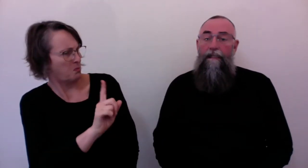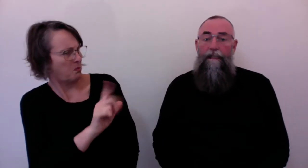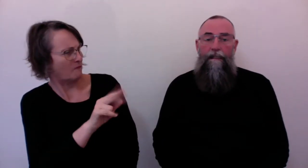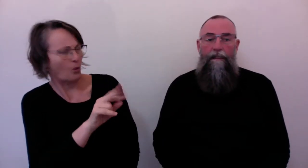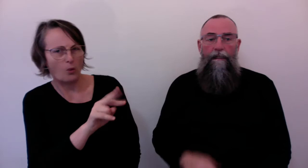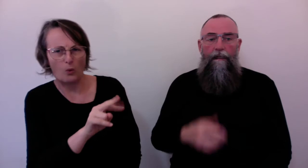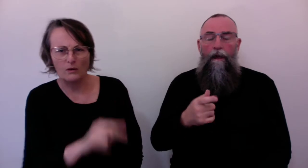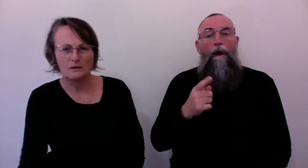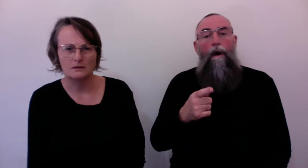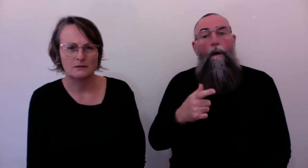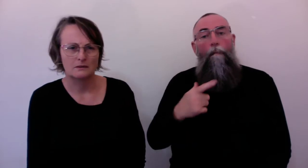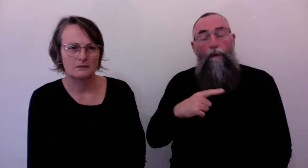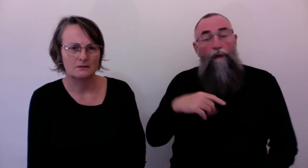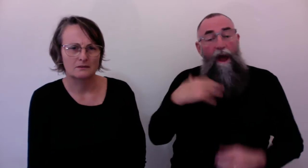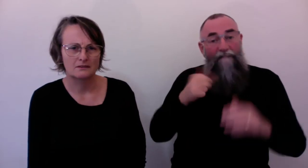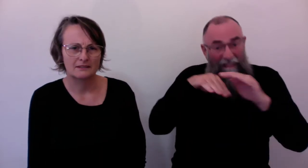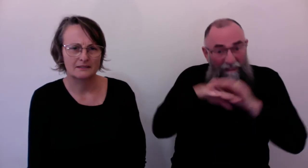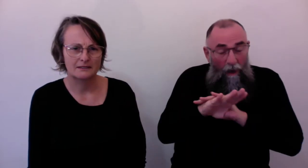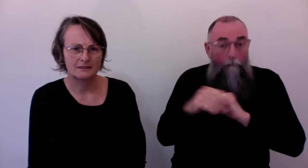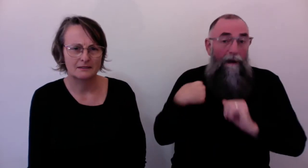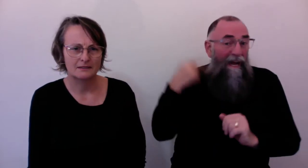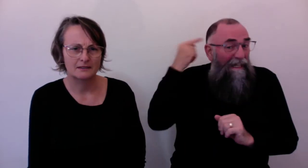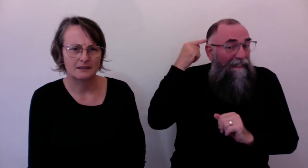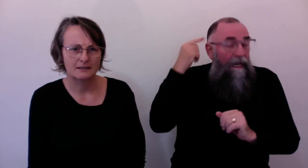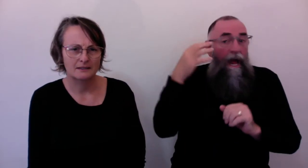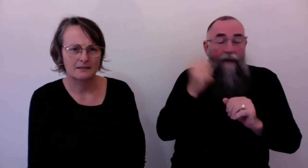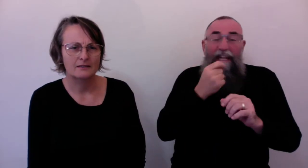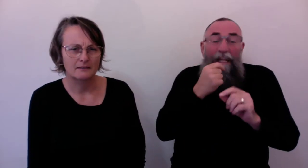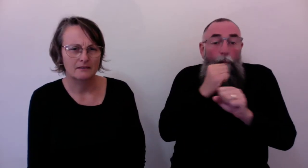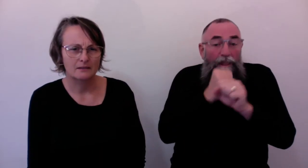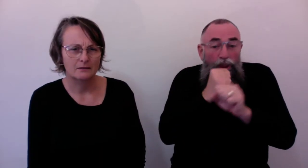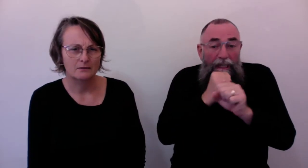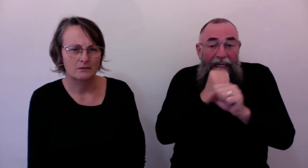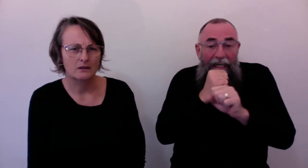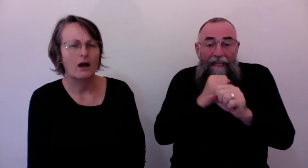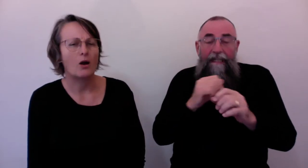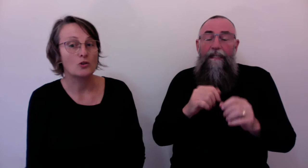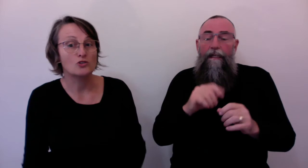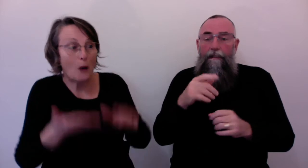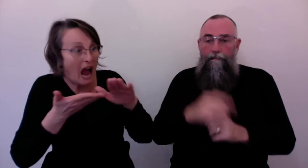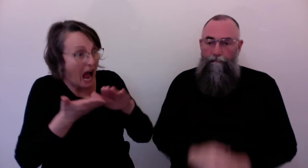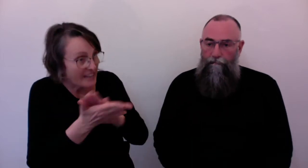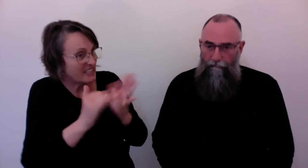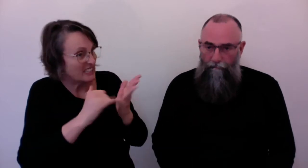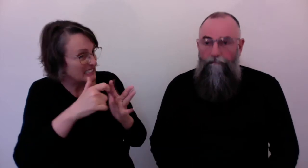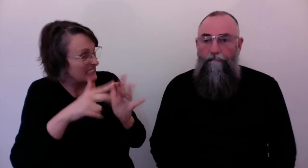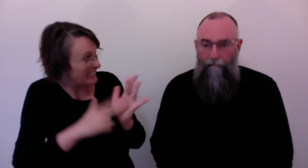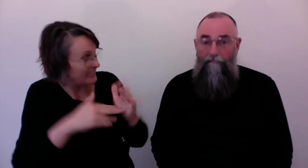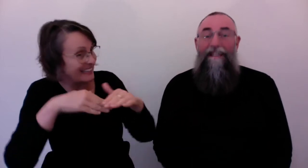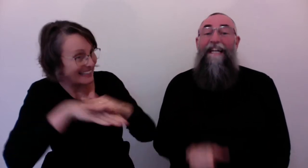because there's a machine inside my head. Right. So you've So- got behind the skin Yeah. on the skull or inside That's the the skull. part that goes into the ear.